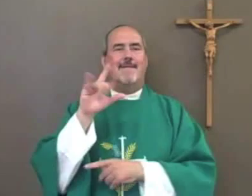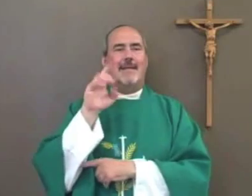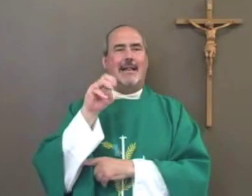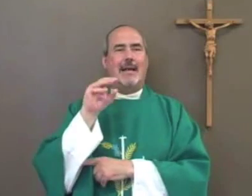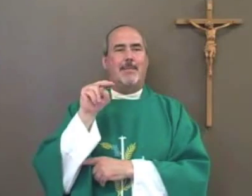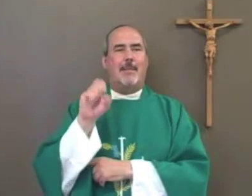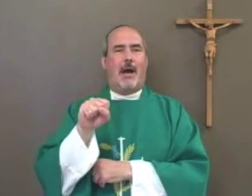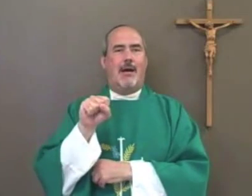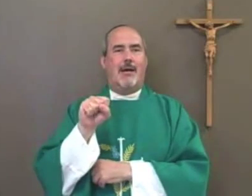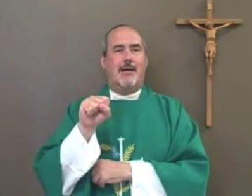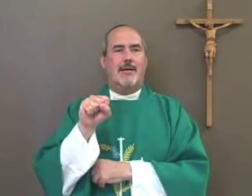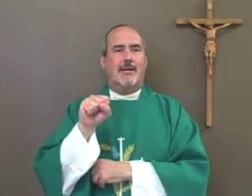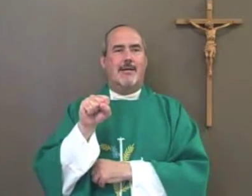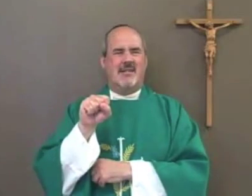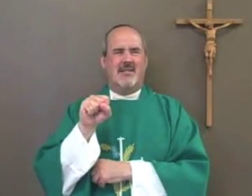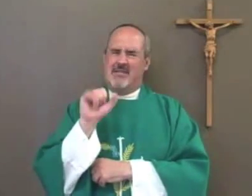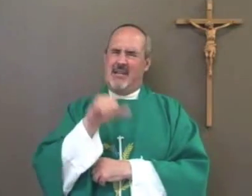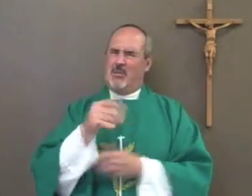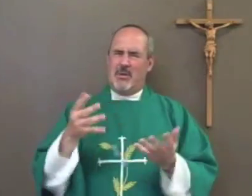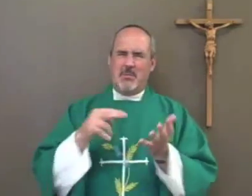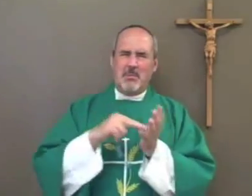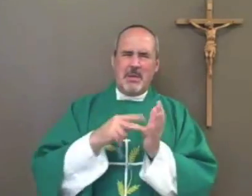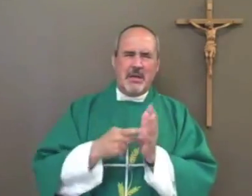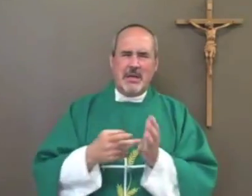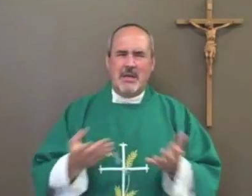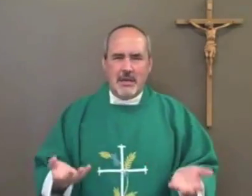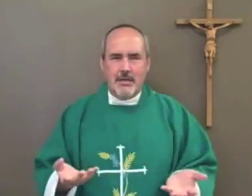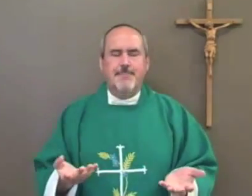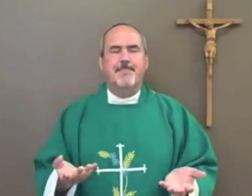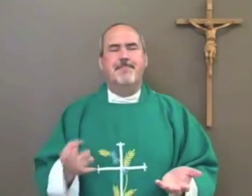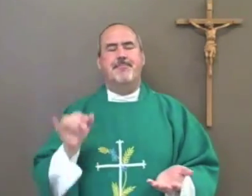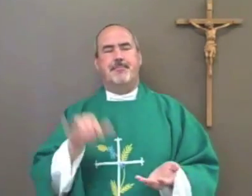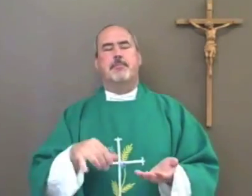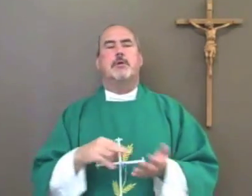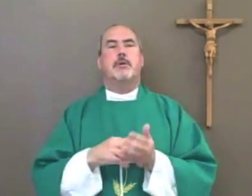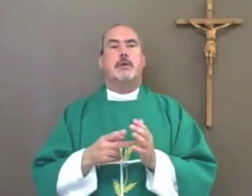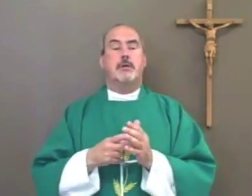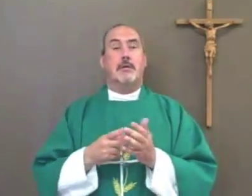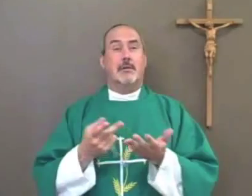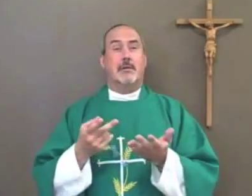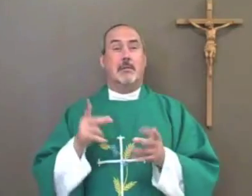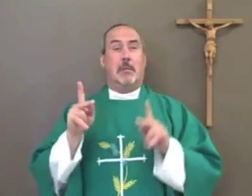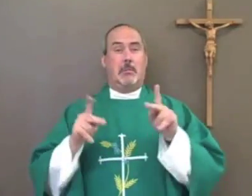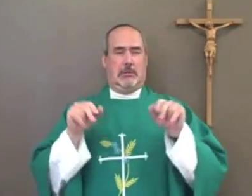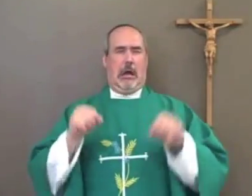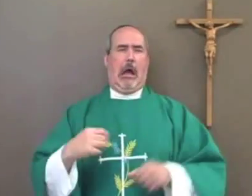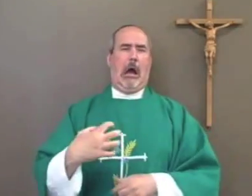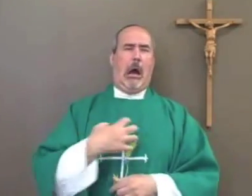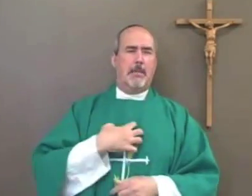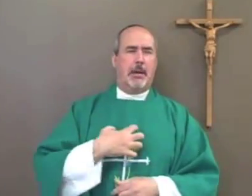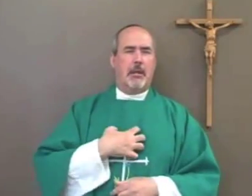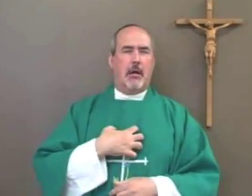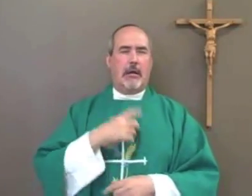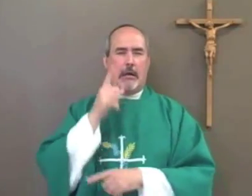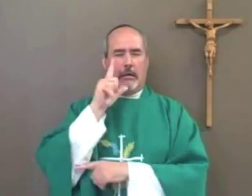that when dealt with lemons, you make lemonade. And let me explain what that means. There are a lot of people that